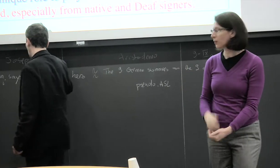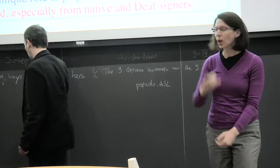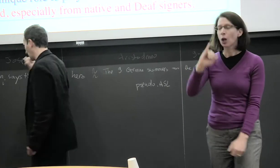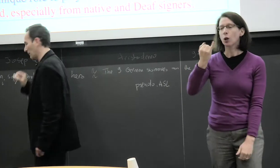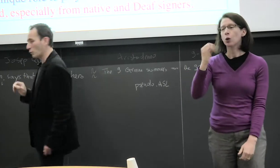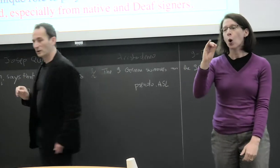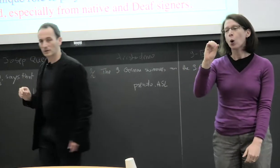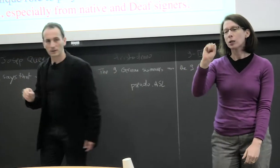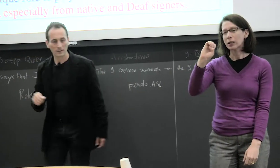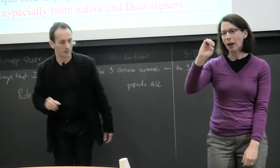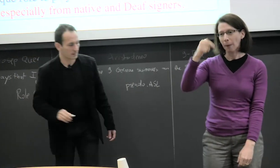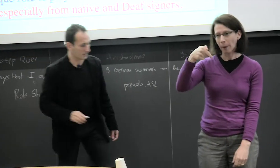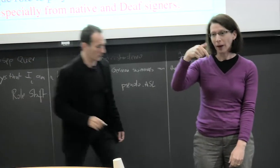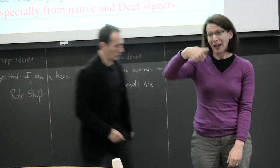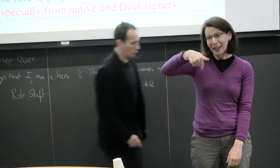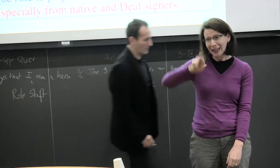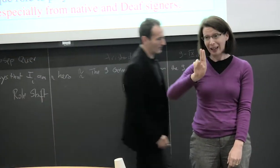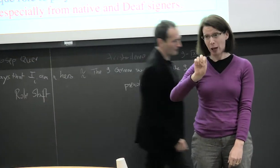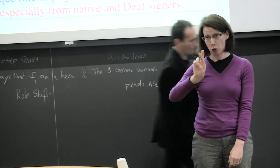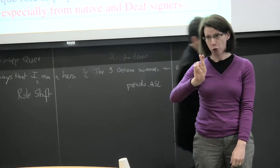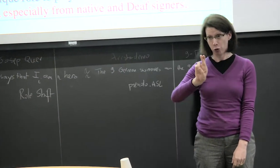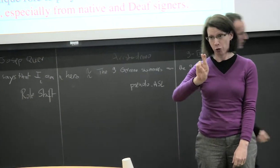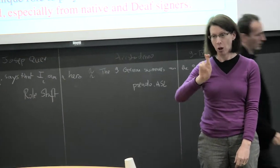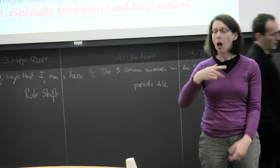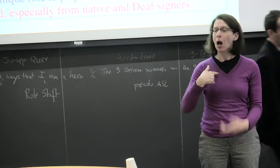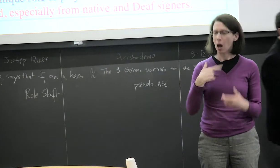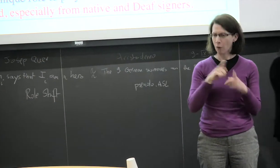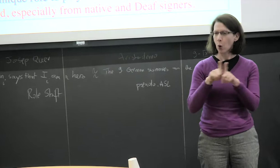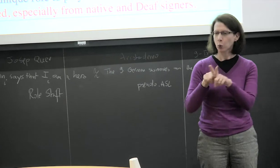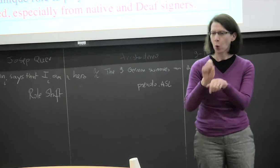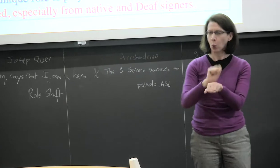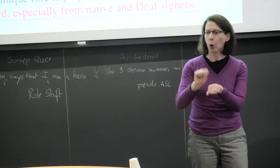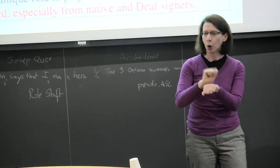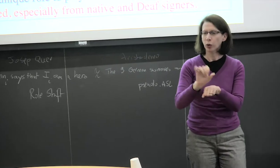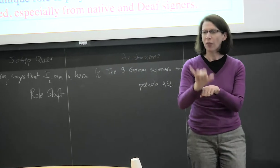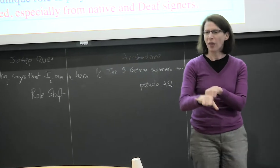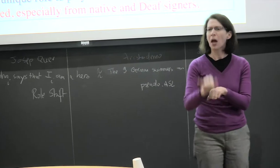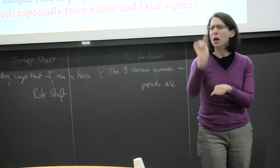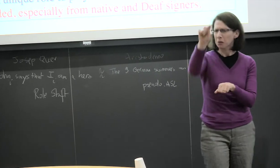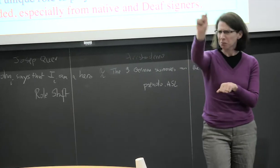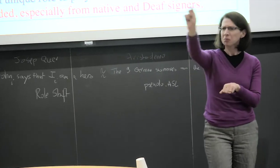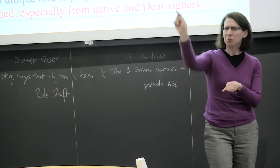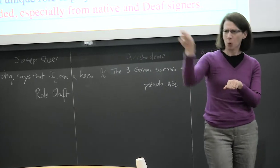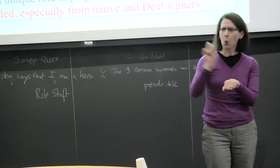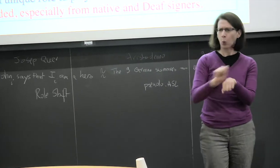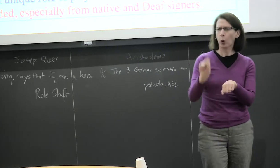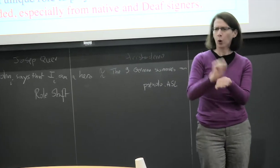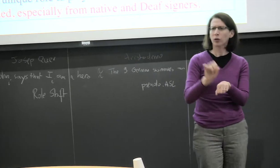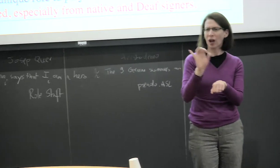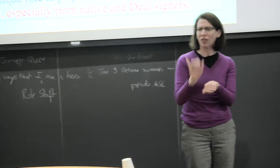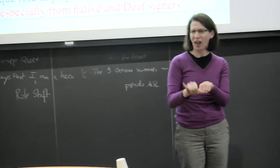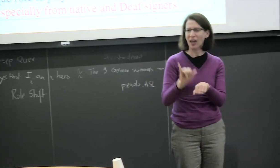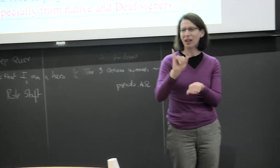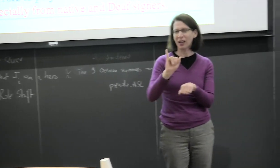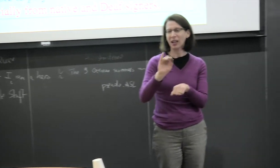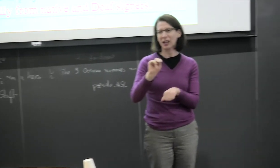Okay? And I've worked on this as well. Many others have this as well.